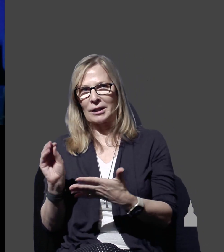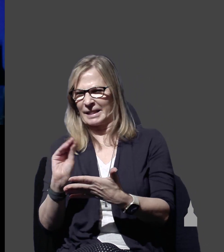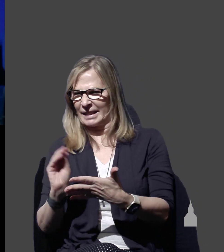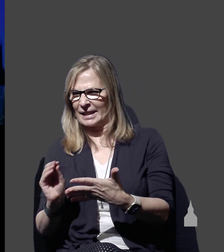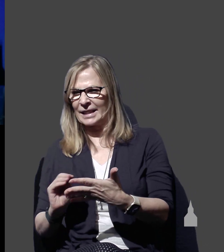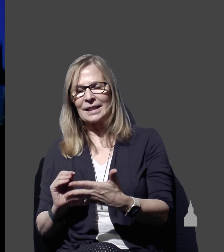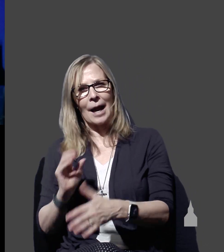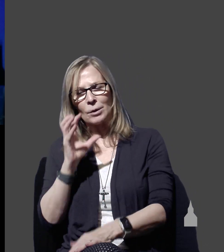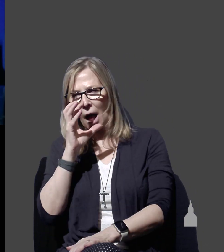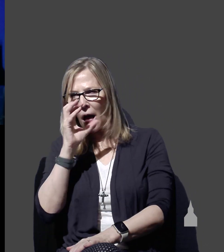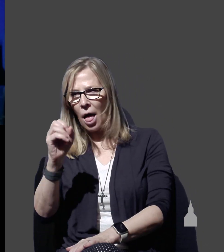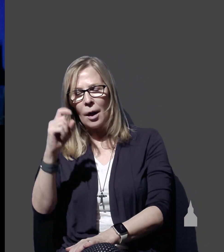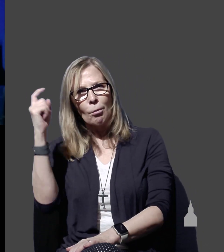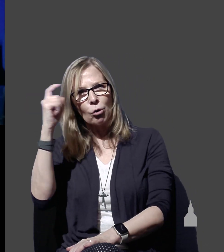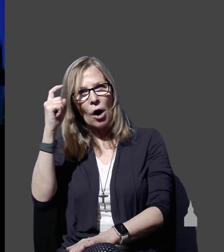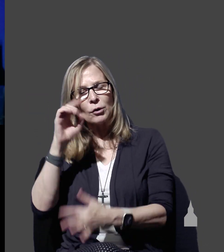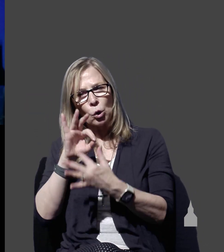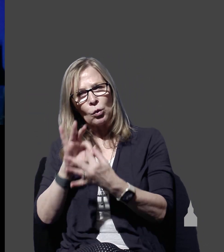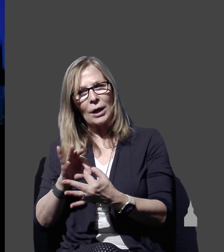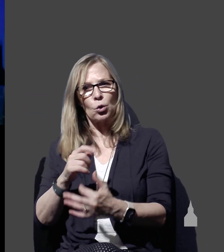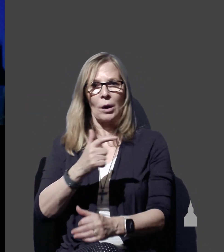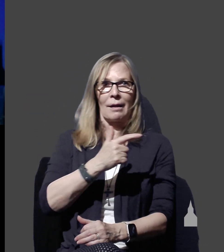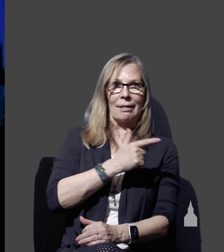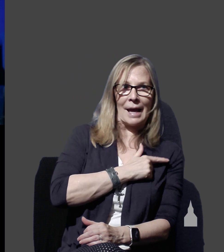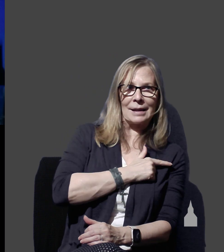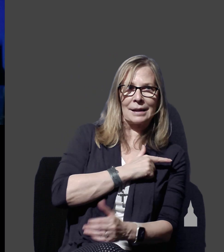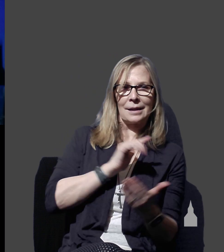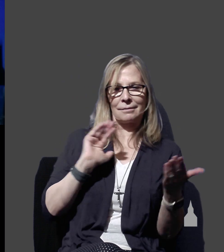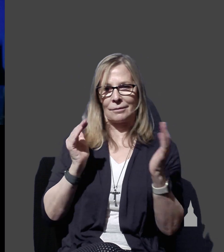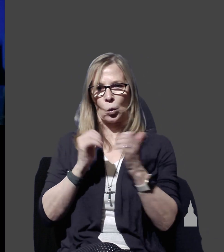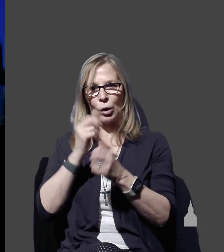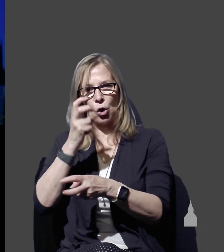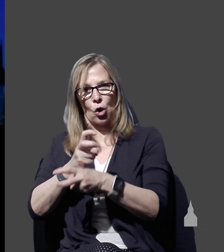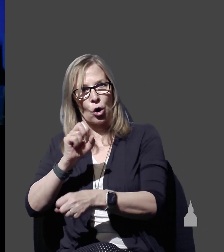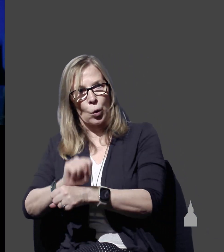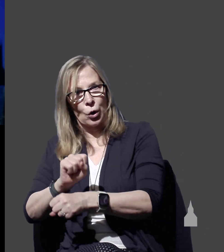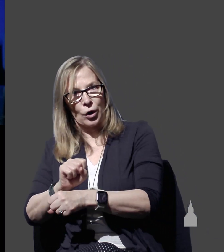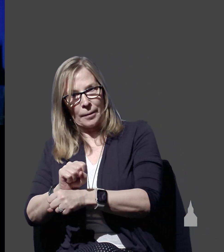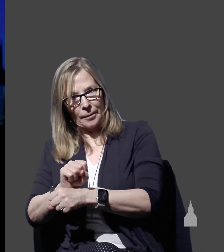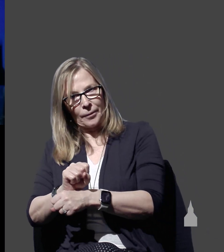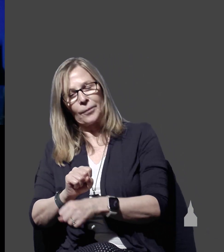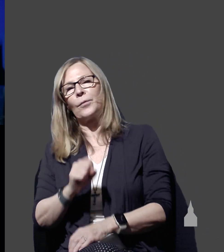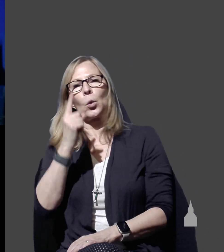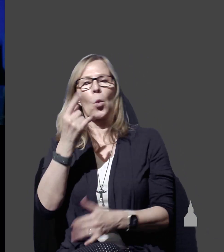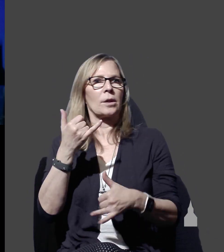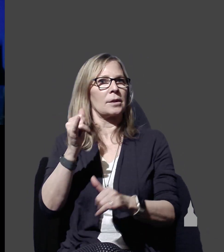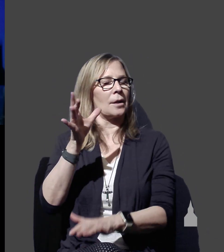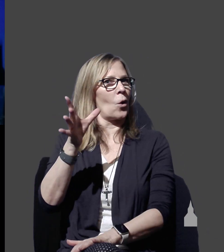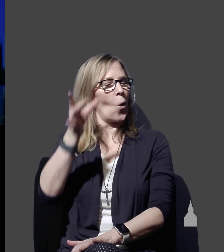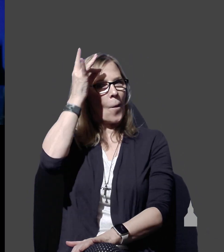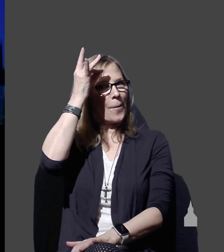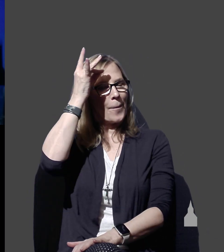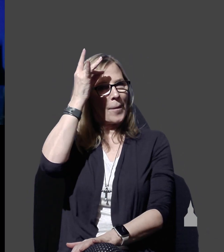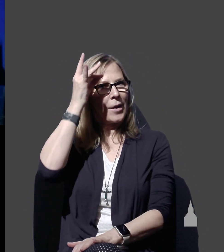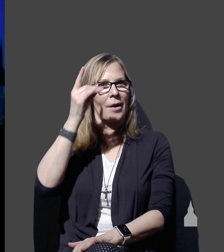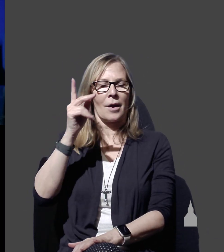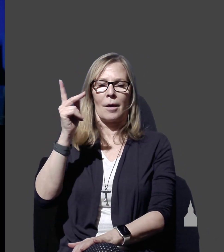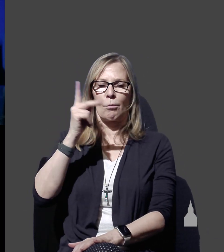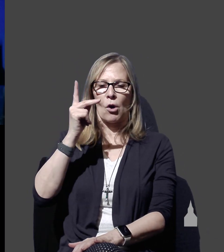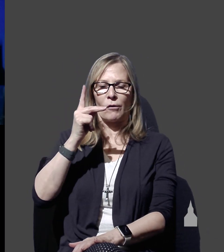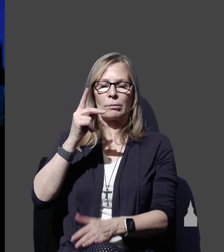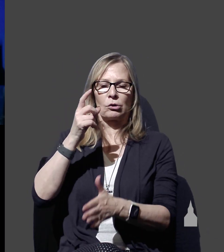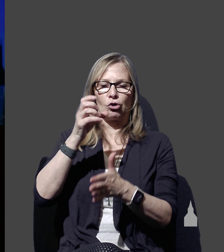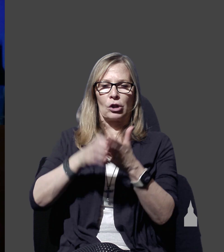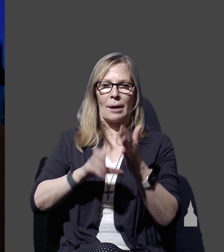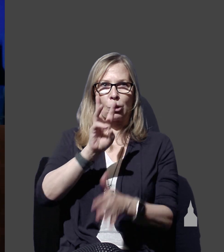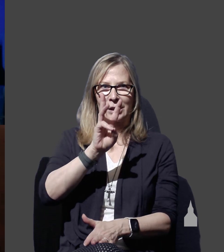proverbs that had to do with laziness versus hard work. One still sticks with me to this day, Proverbs 6, 6 to